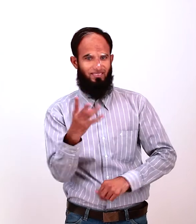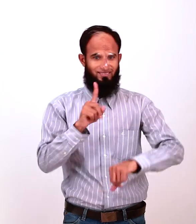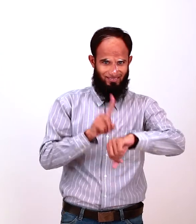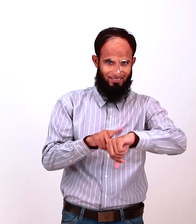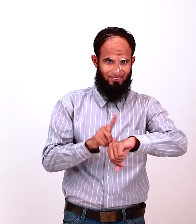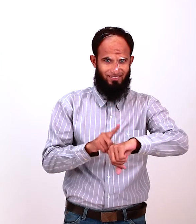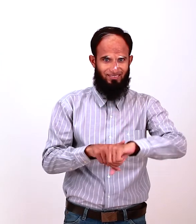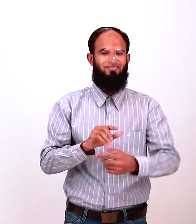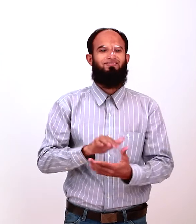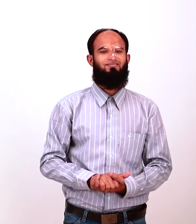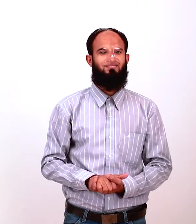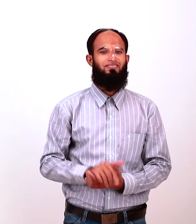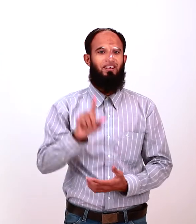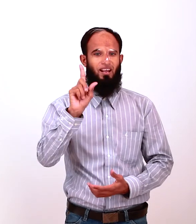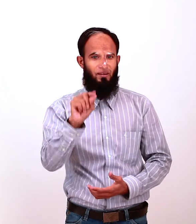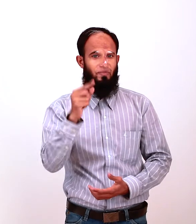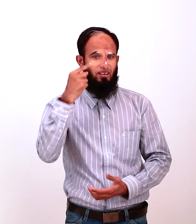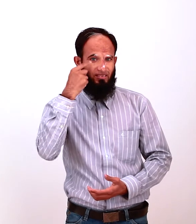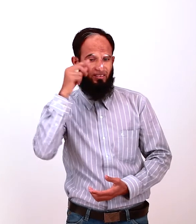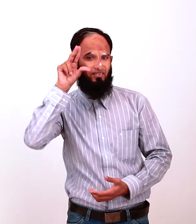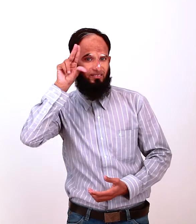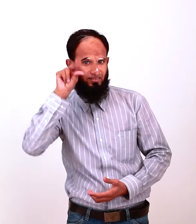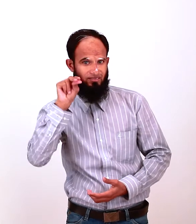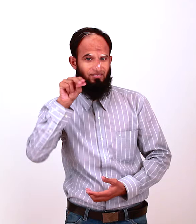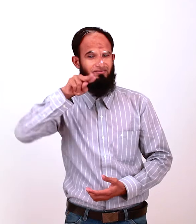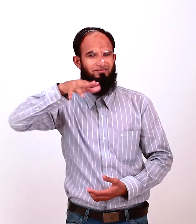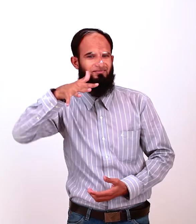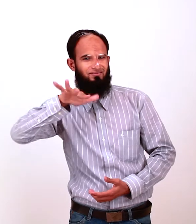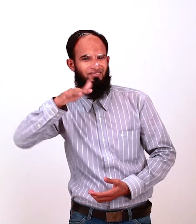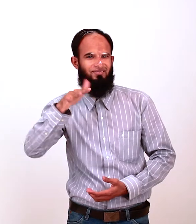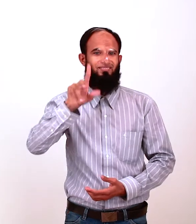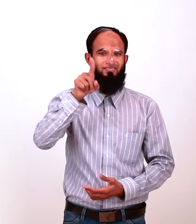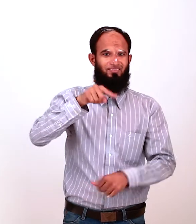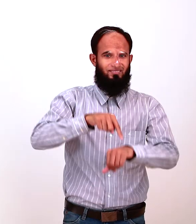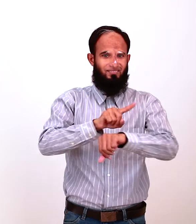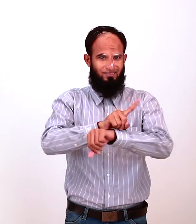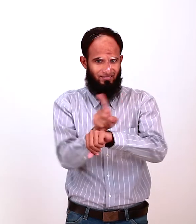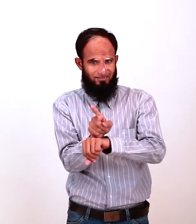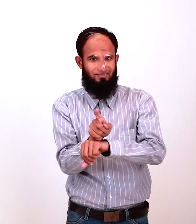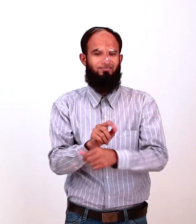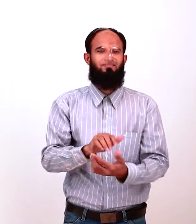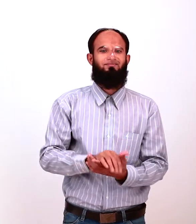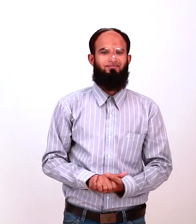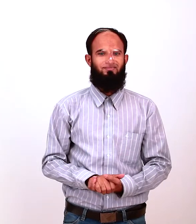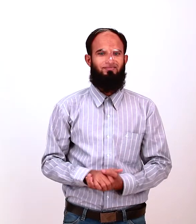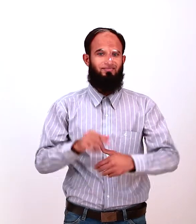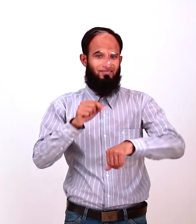time. The time it takes you to blink your eyes is about 1 second. The second hand on